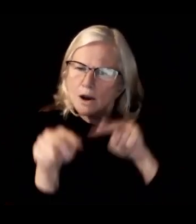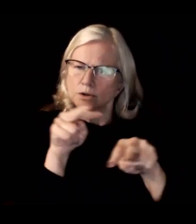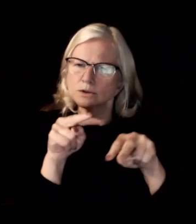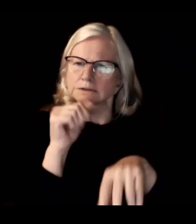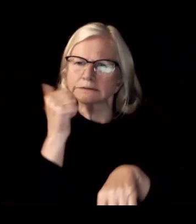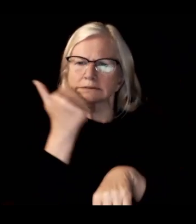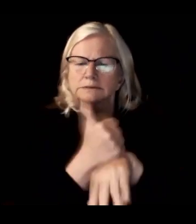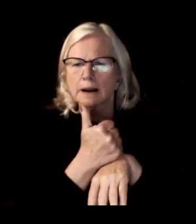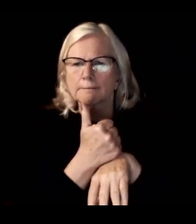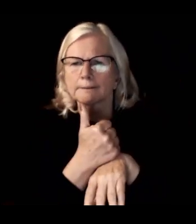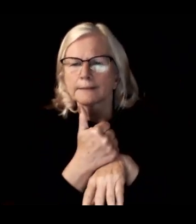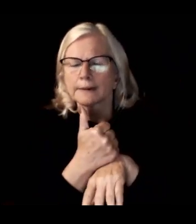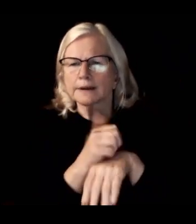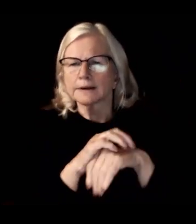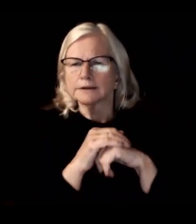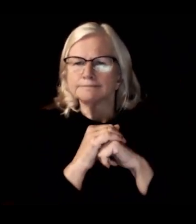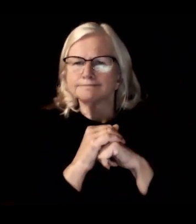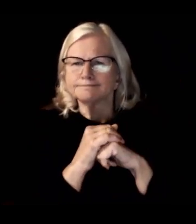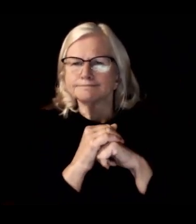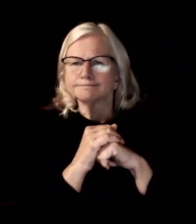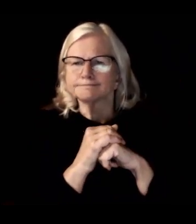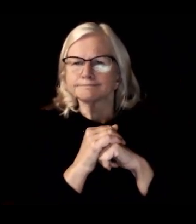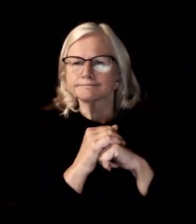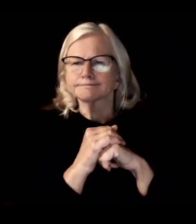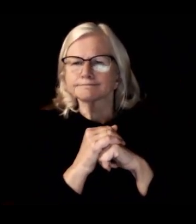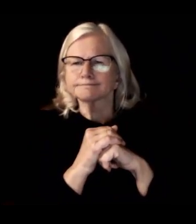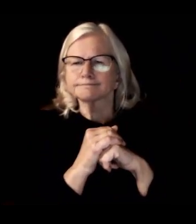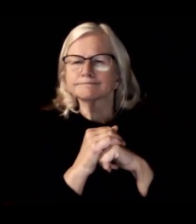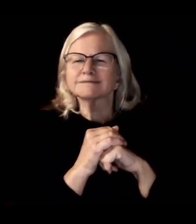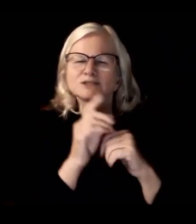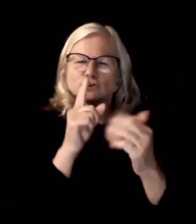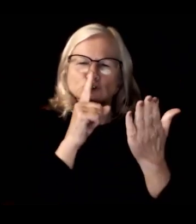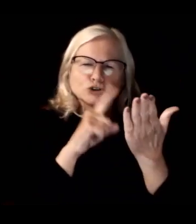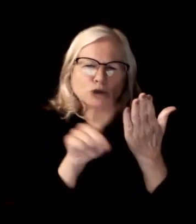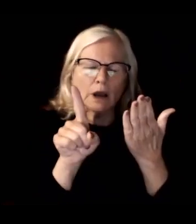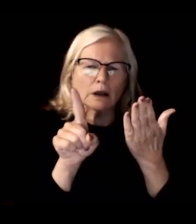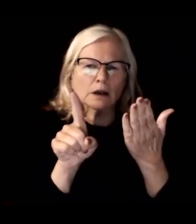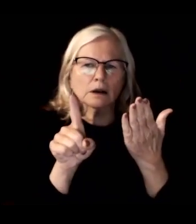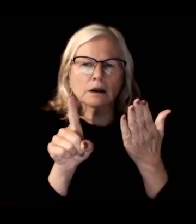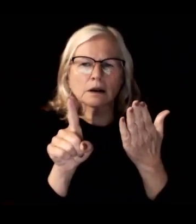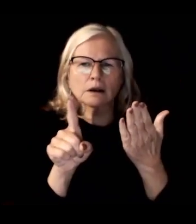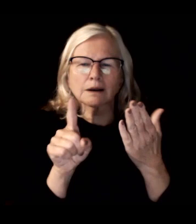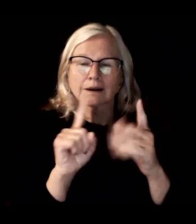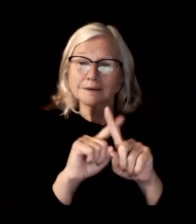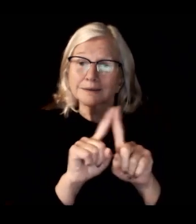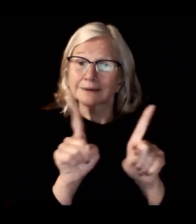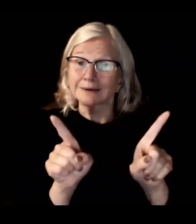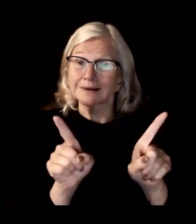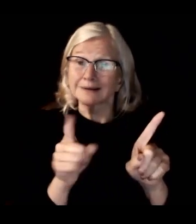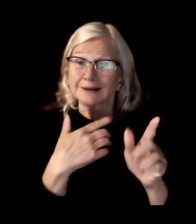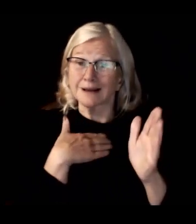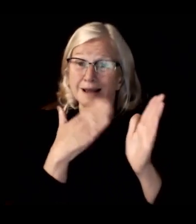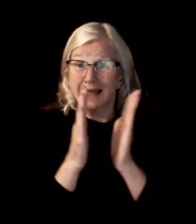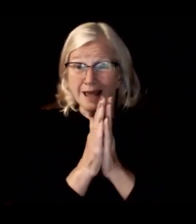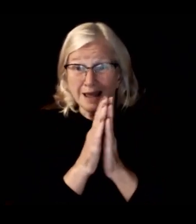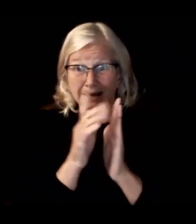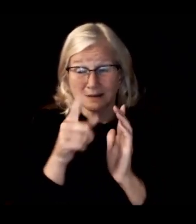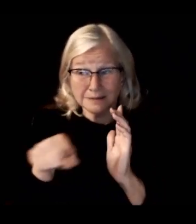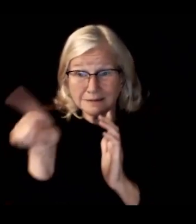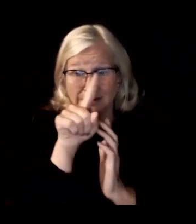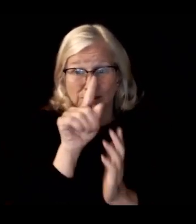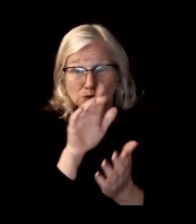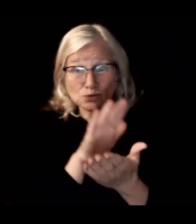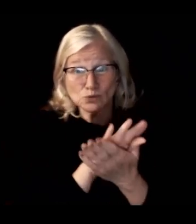those institutions. But we do also ask the institutions to report what they are seeing, on